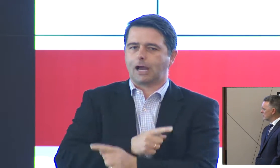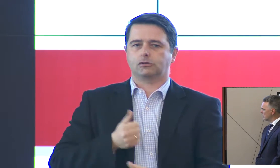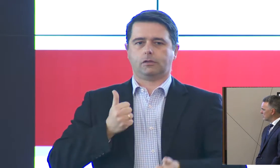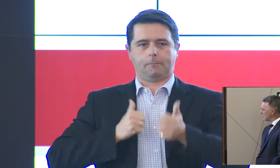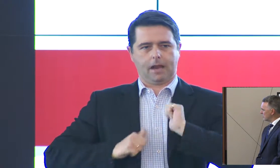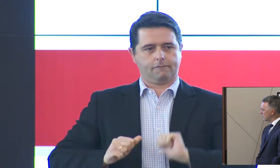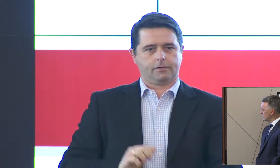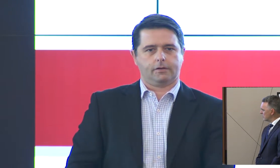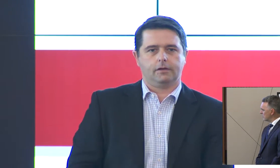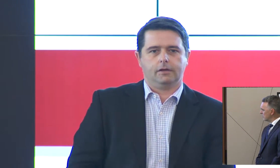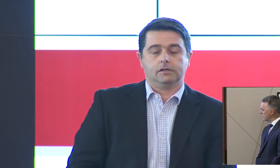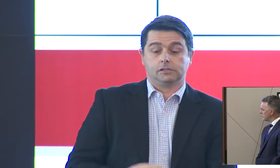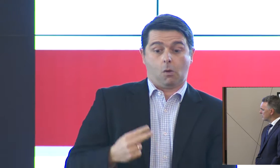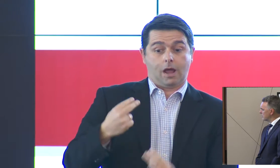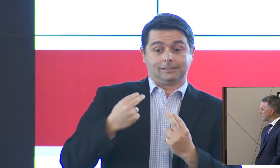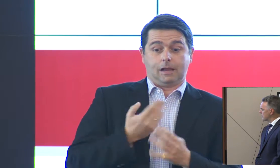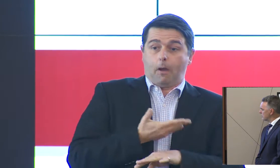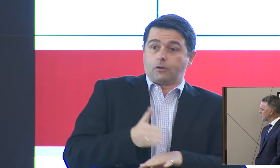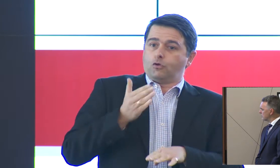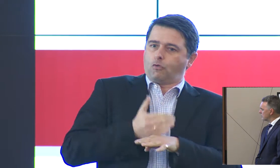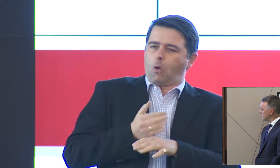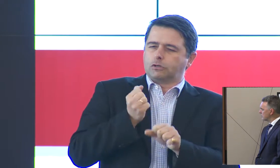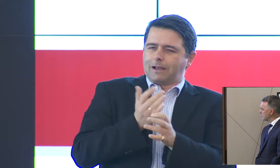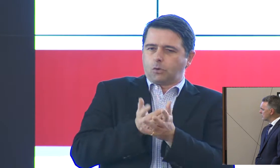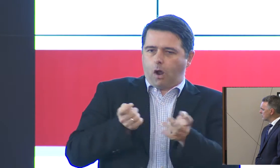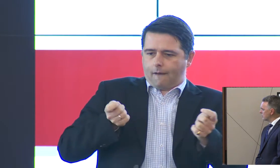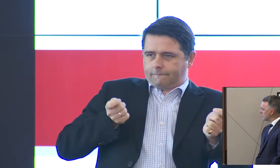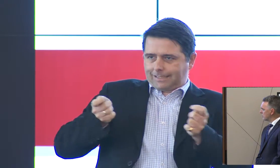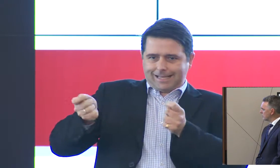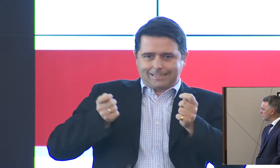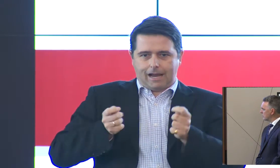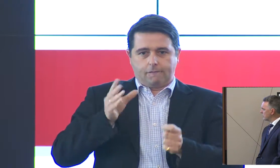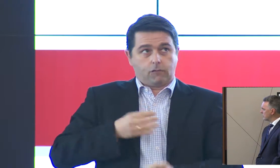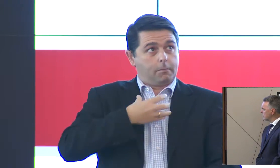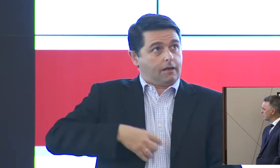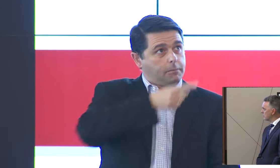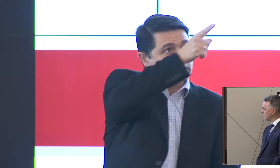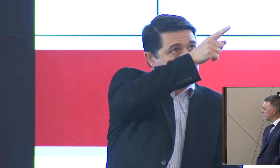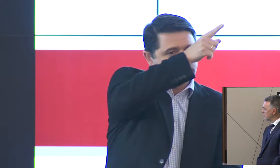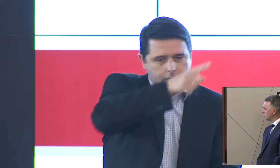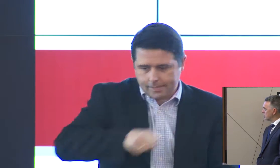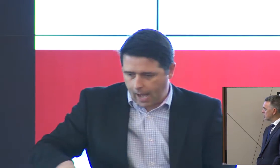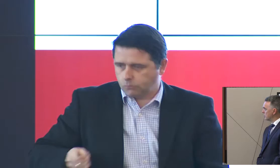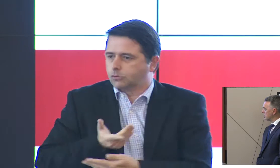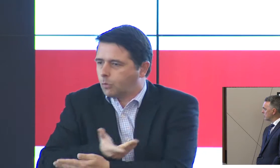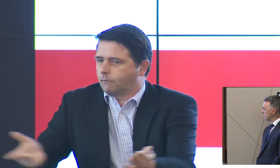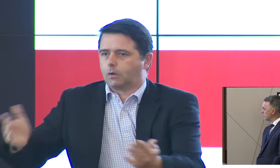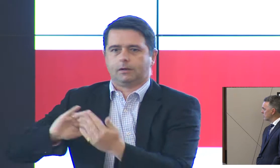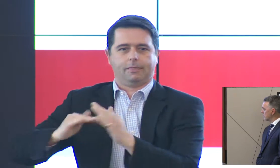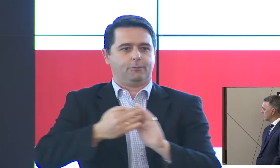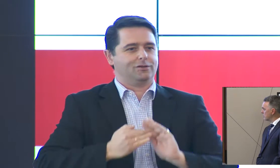to have conversations to change the behaviours that exist out there. So my role is really to facilitate from